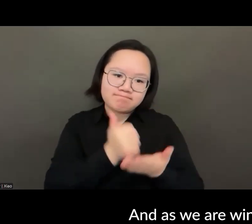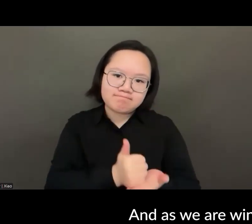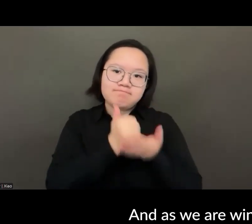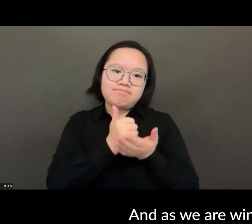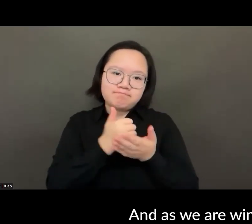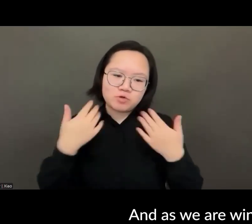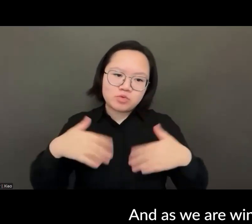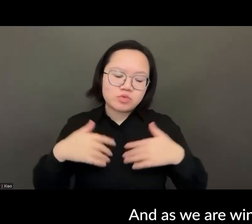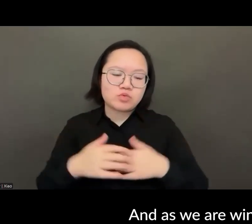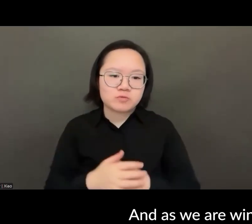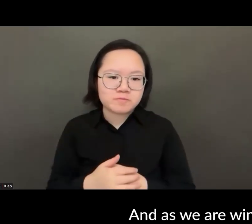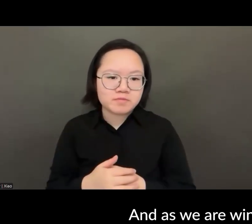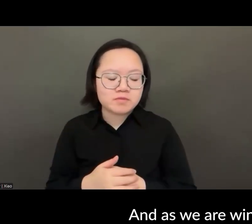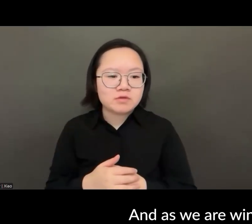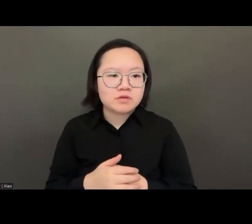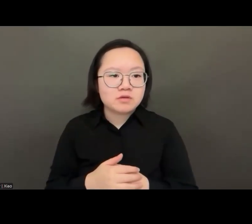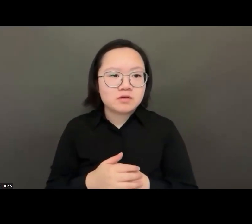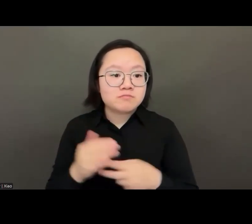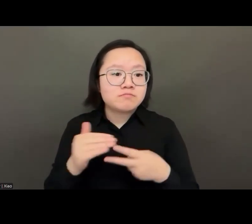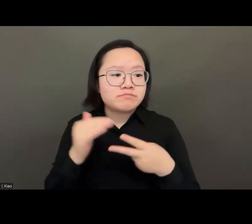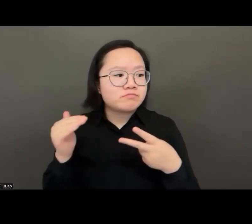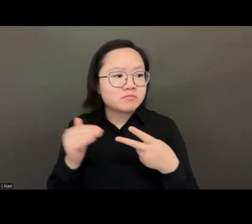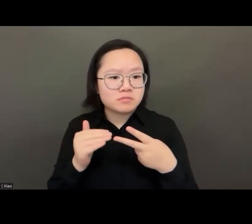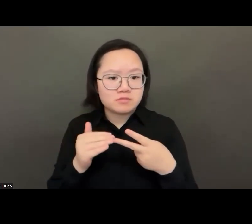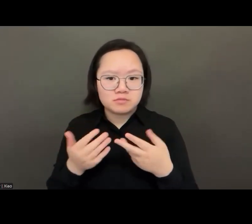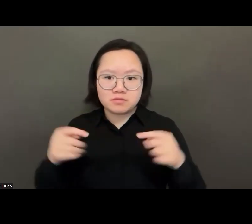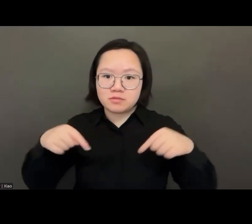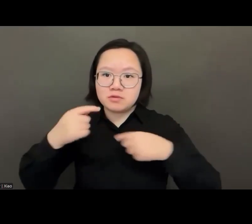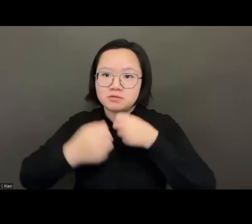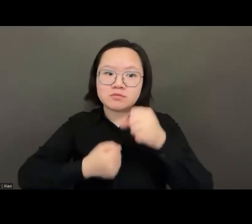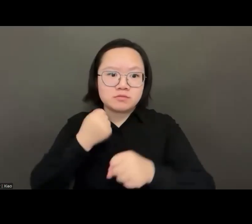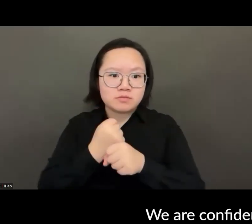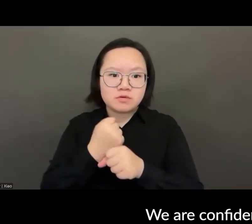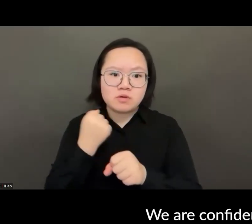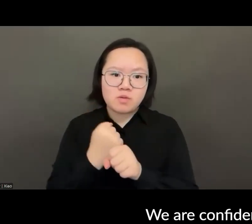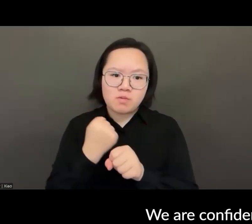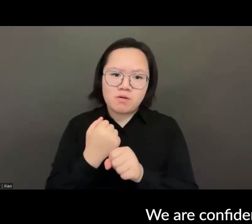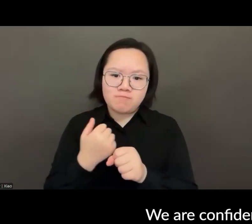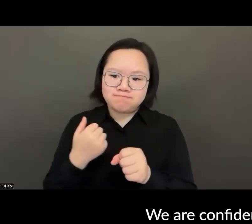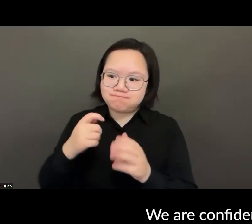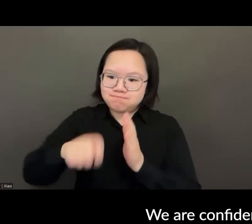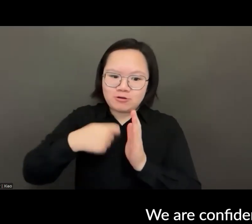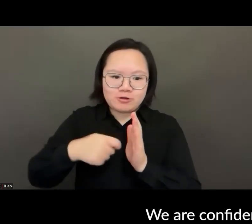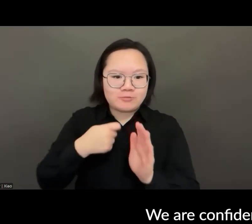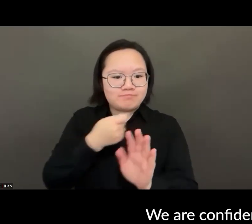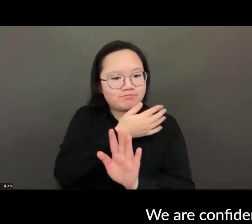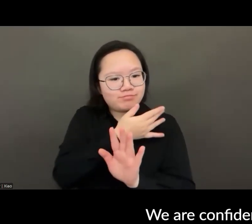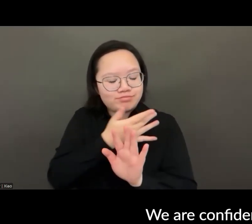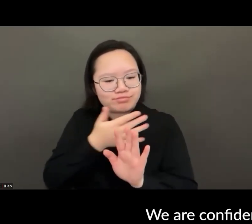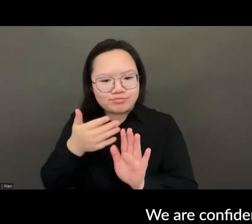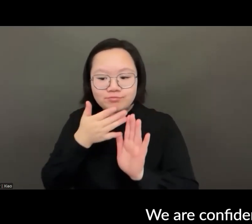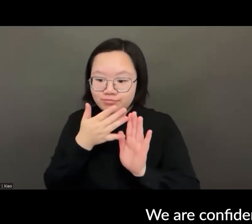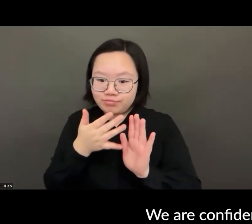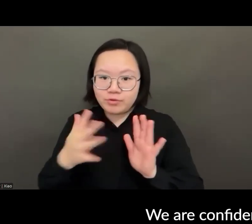this year, I mean, just last year, we are now in the final stages. We are confident that that will